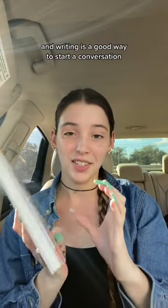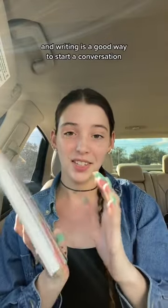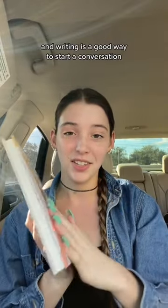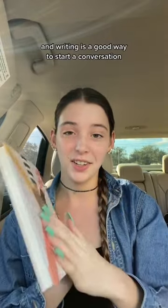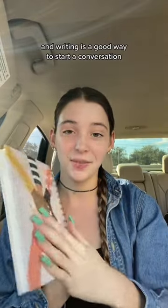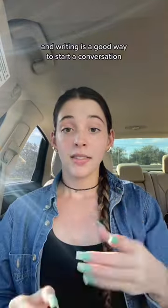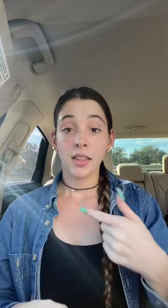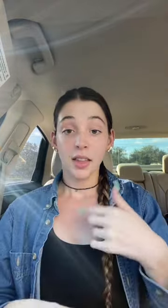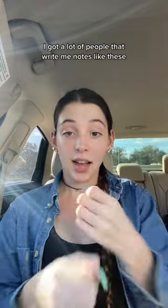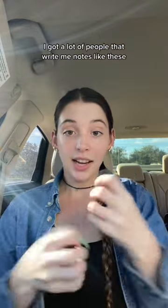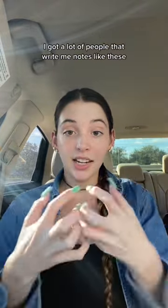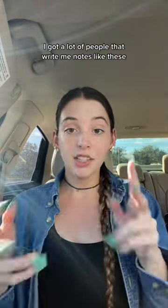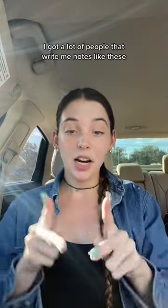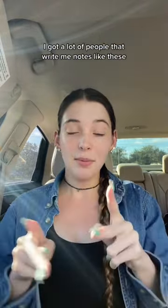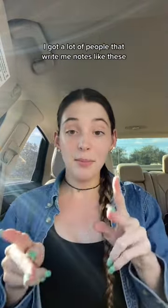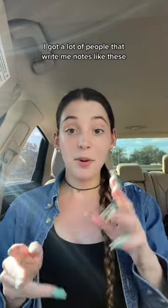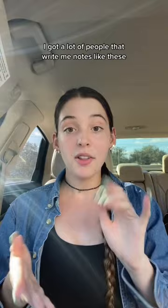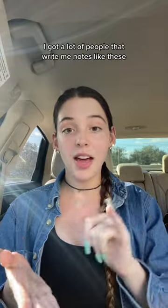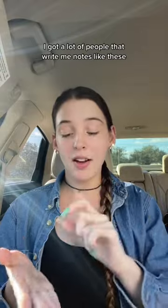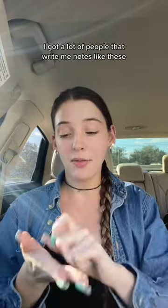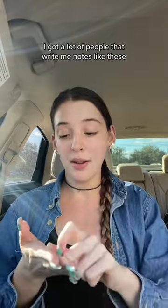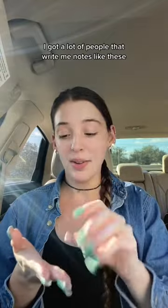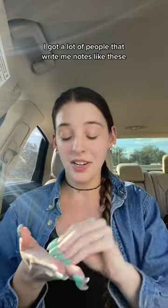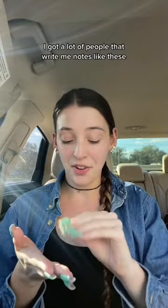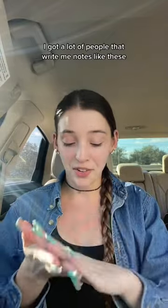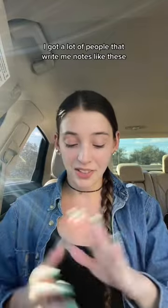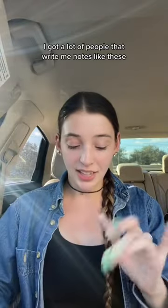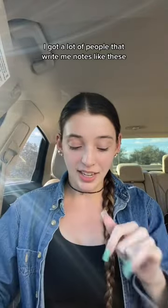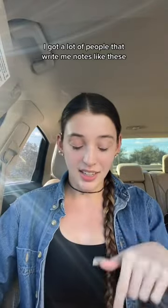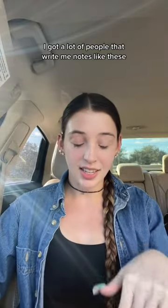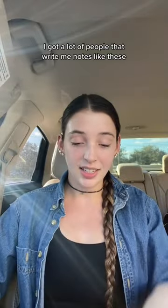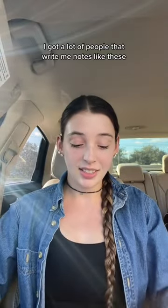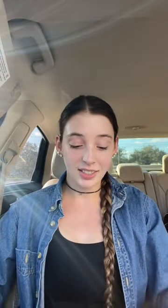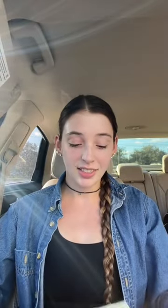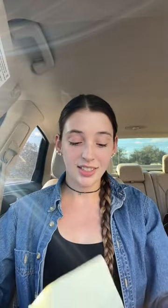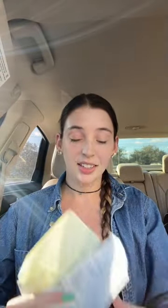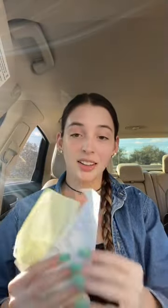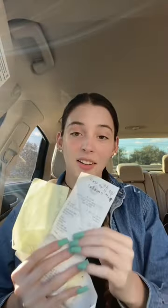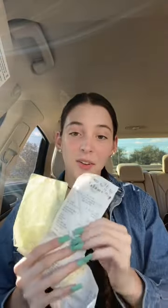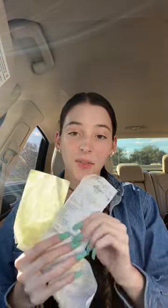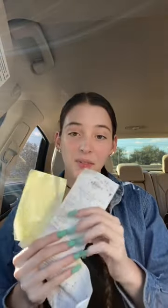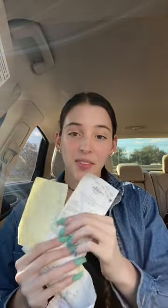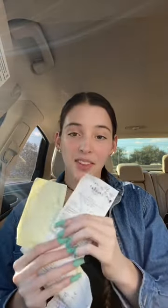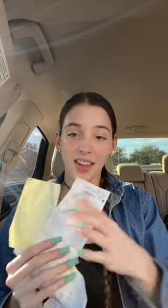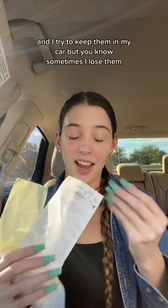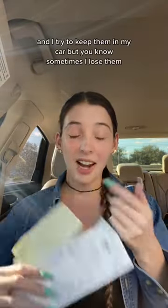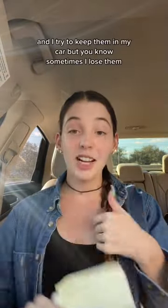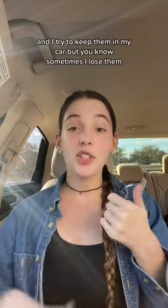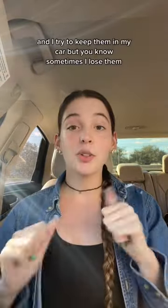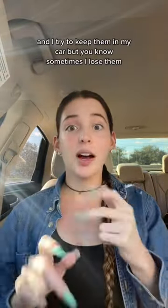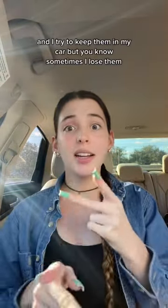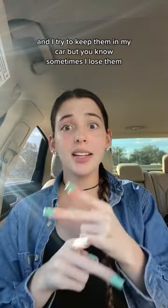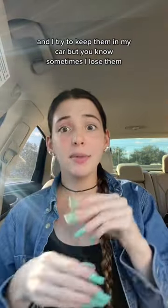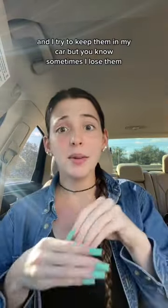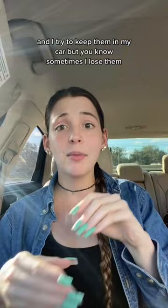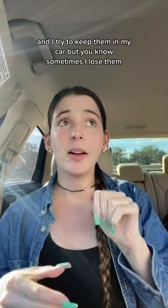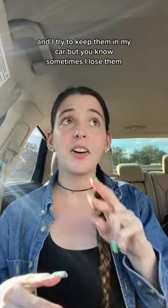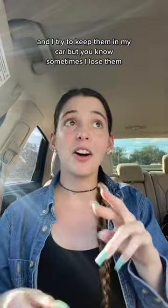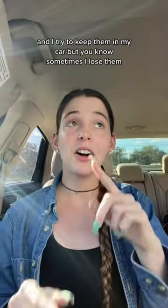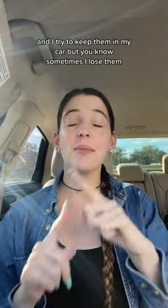conversation. I get a lot of people that write me notes like these, and I try to keep them in my car, but